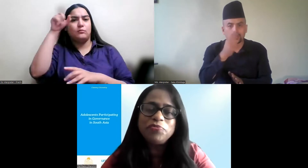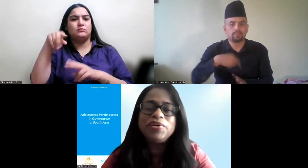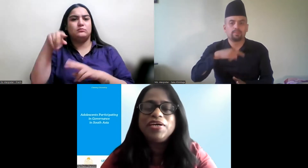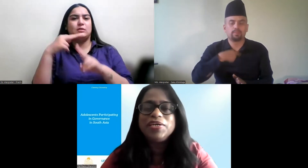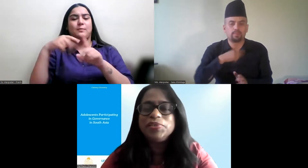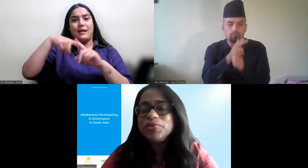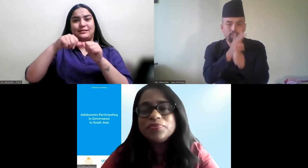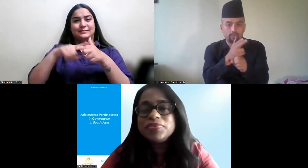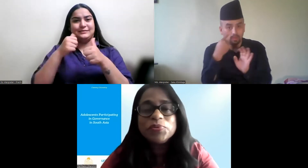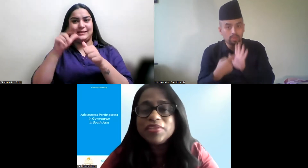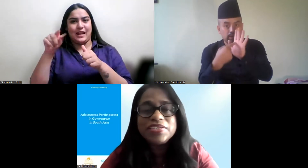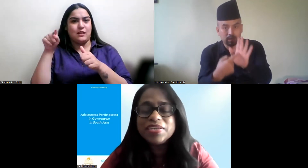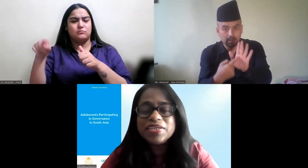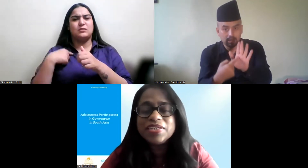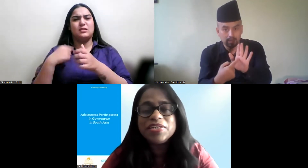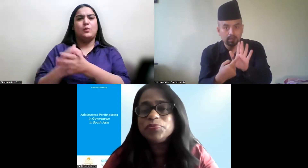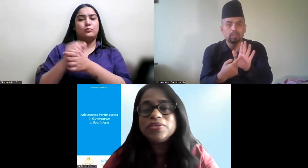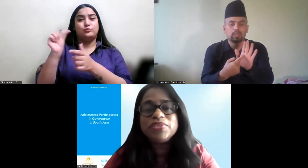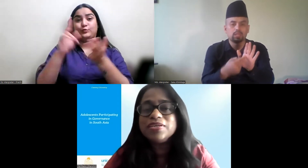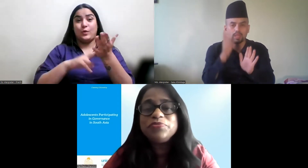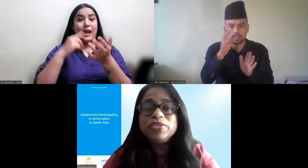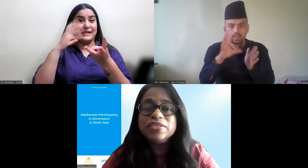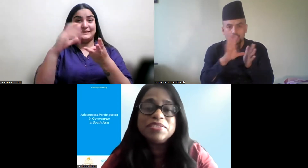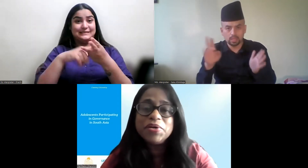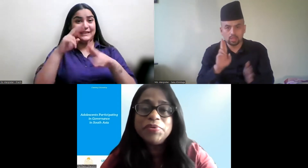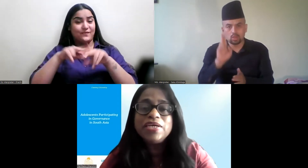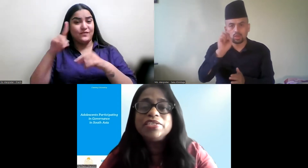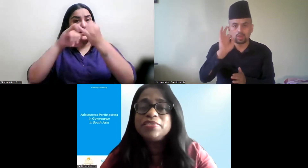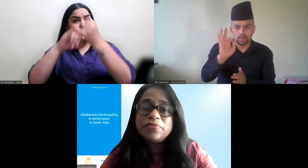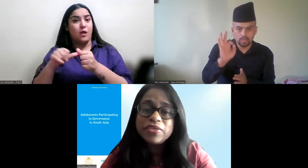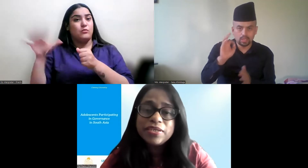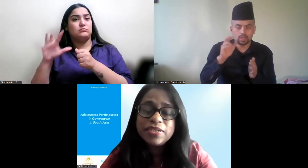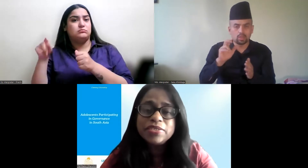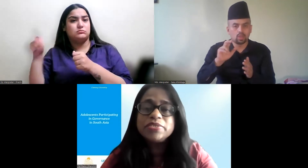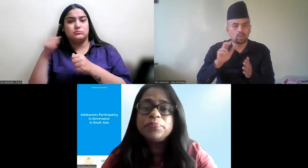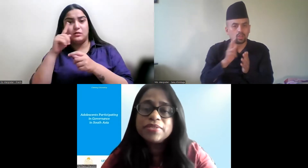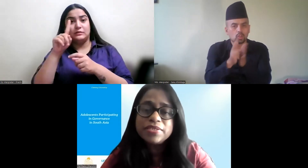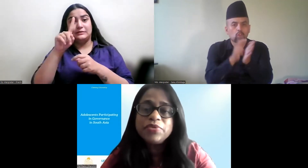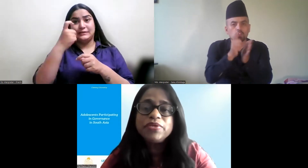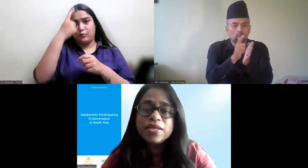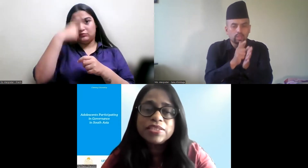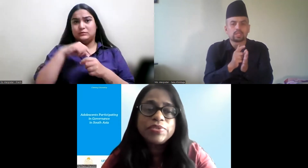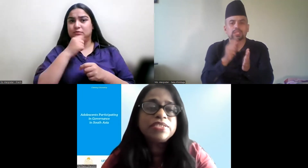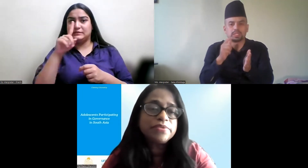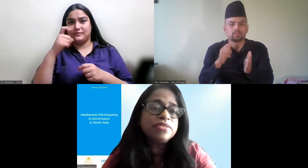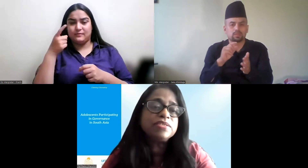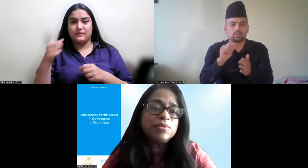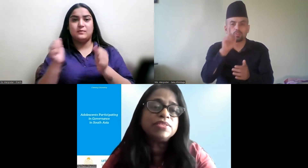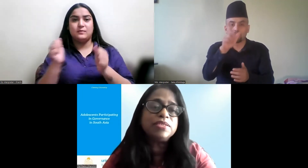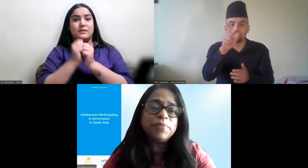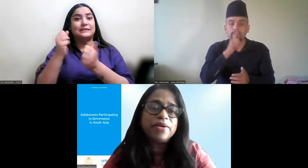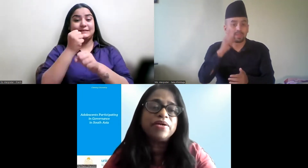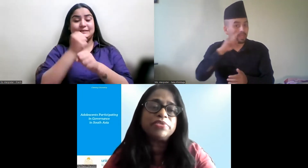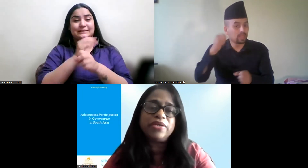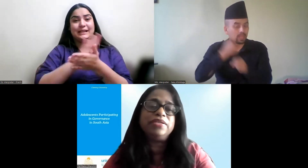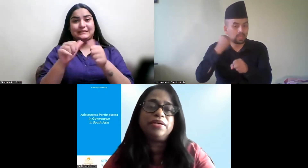friend of UNICEF South Asia and has worked with us for years now. She's 17 and she's the president of the Gatkur Children's Council